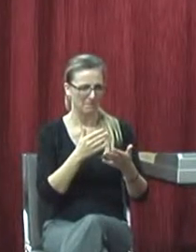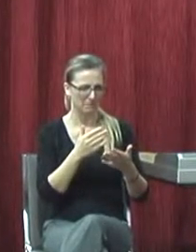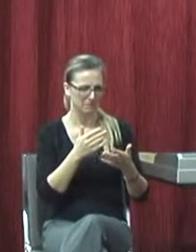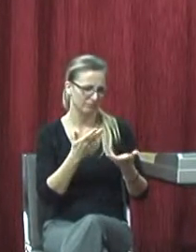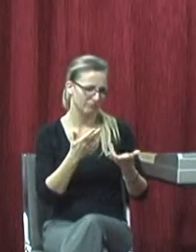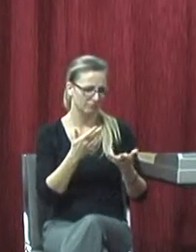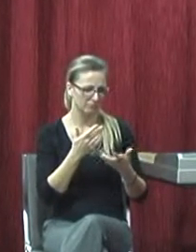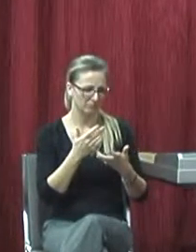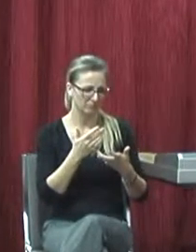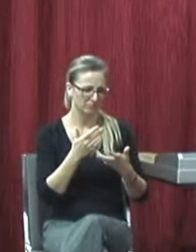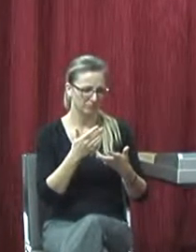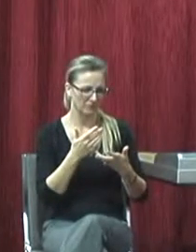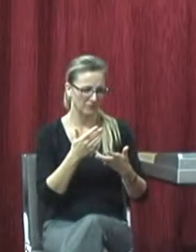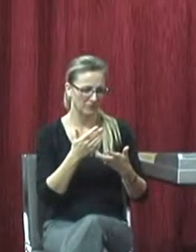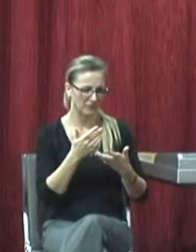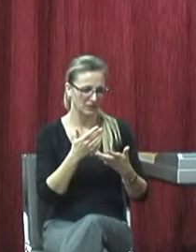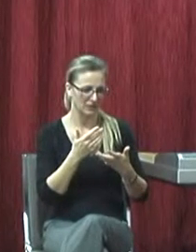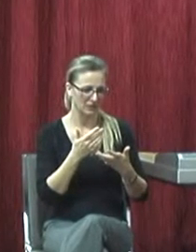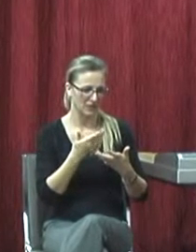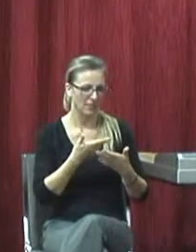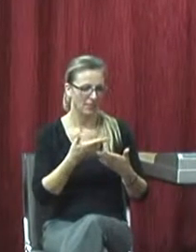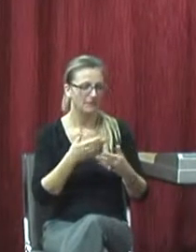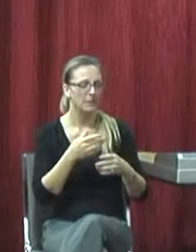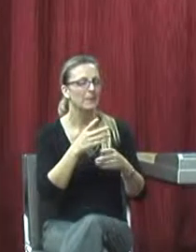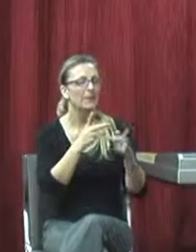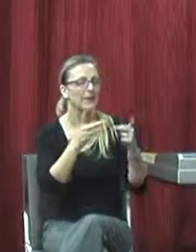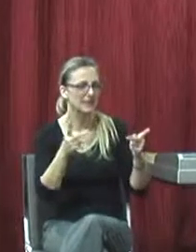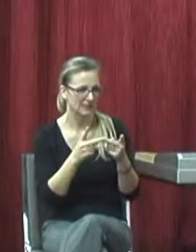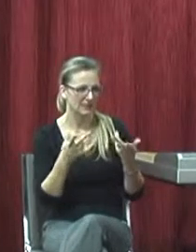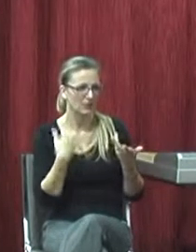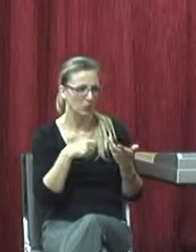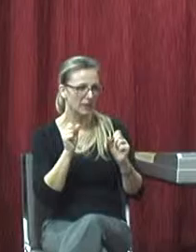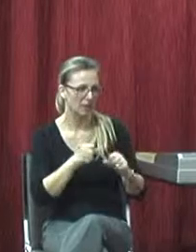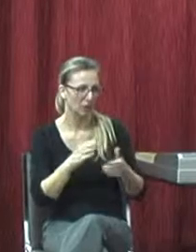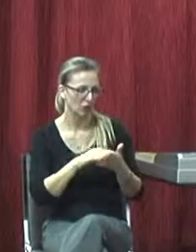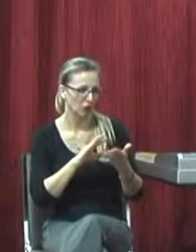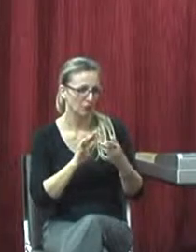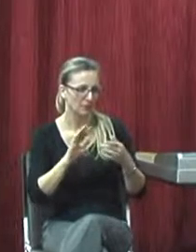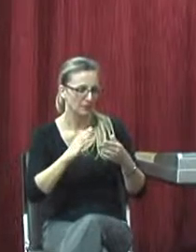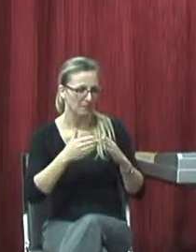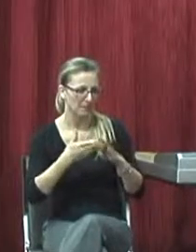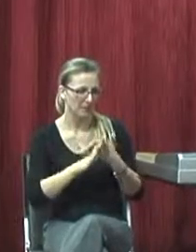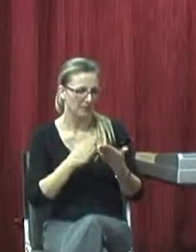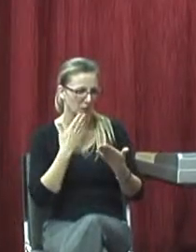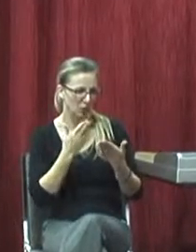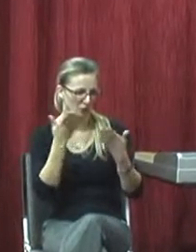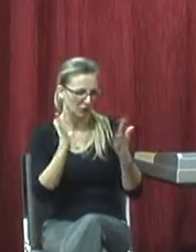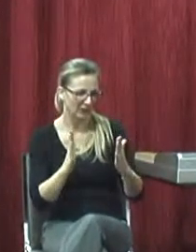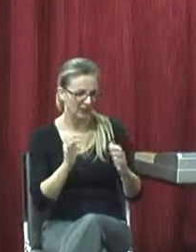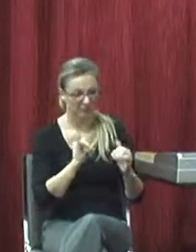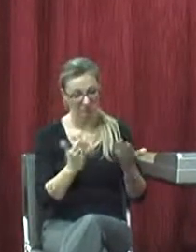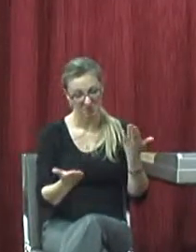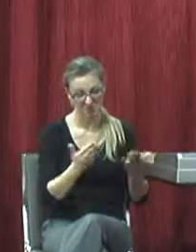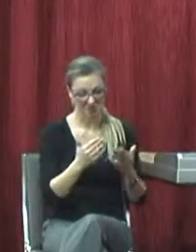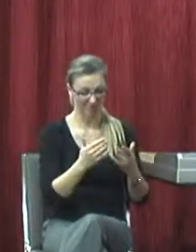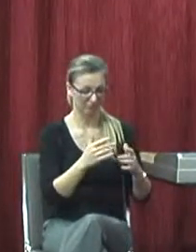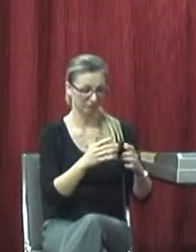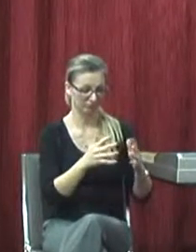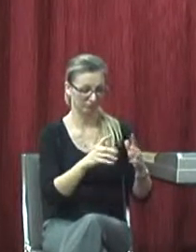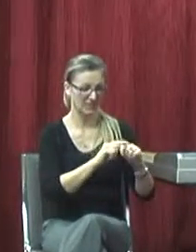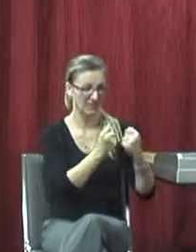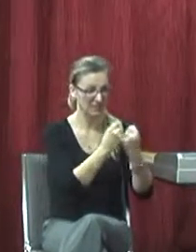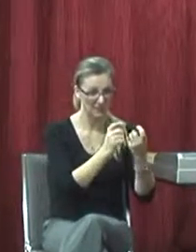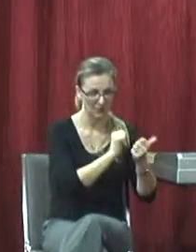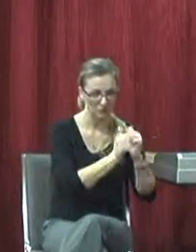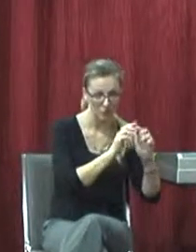classroom. It's on the athletic field, right? In the band, no orchestra, in the drama club. Places